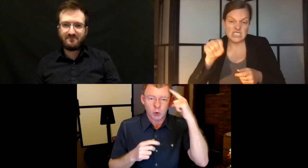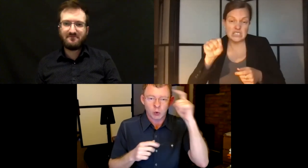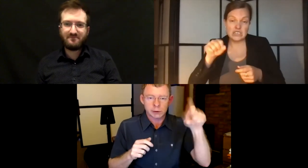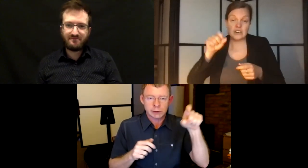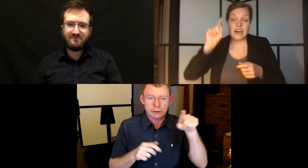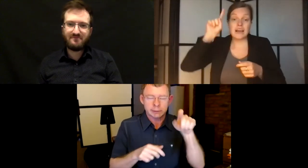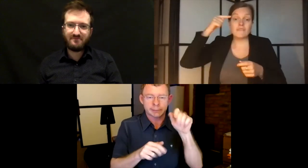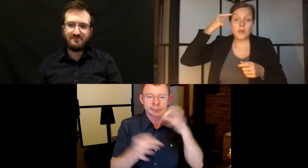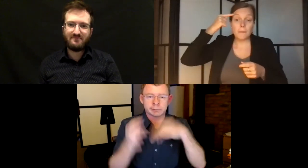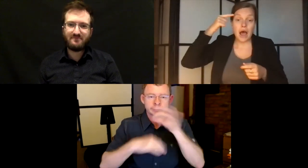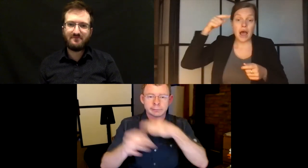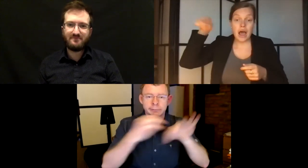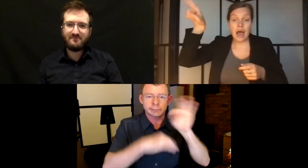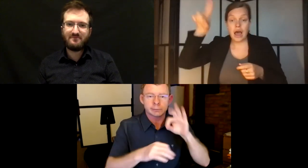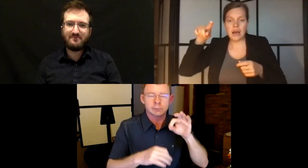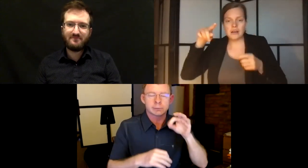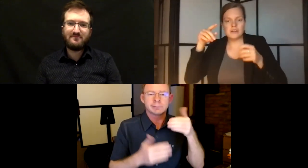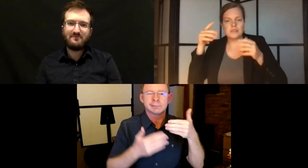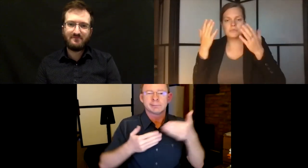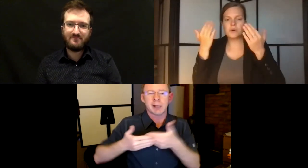Now, unfortunately,